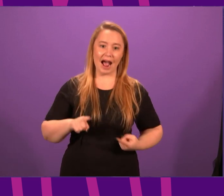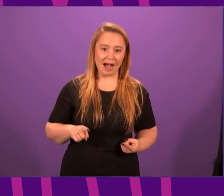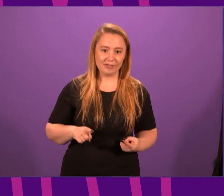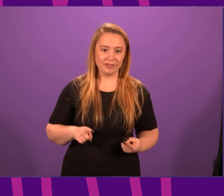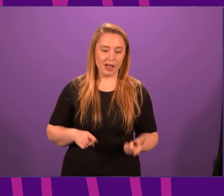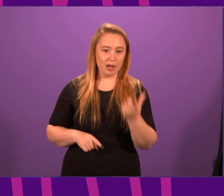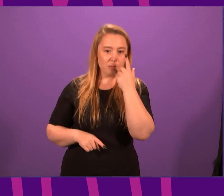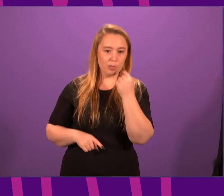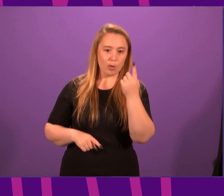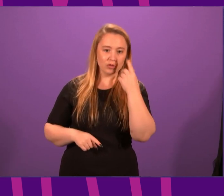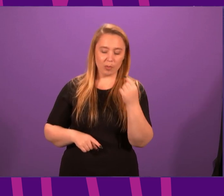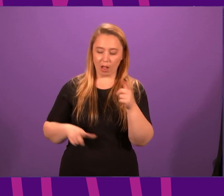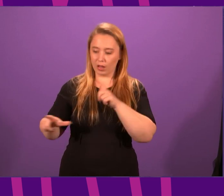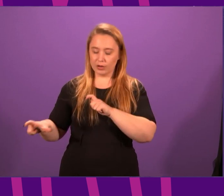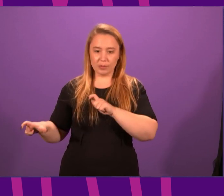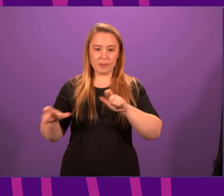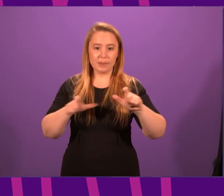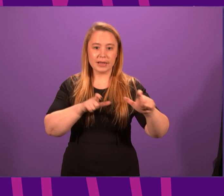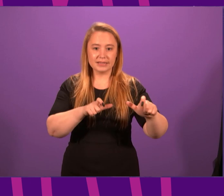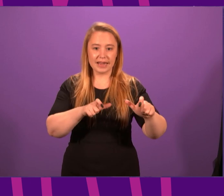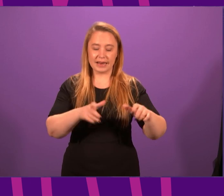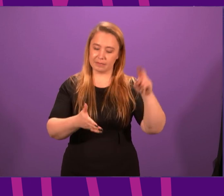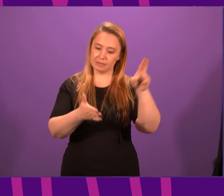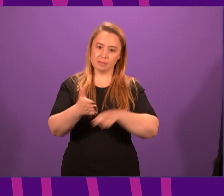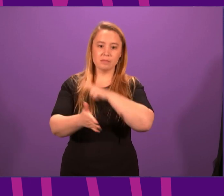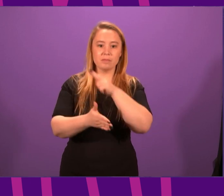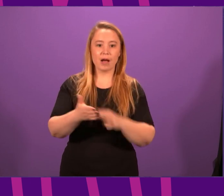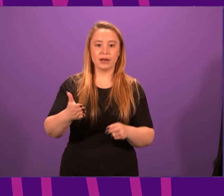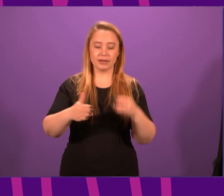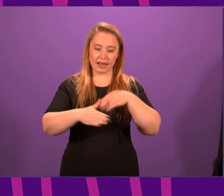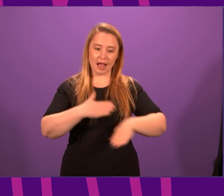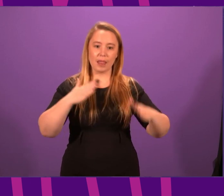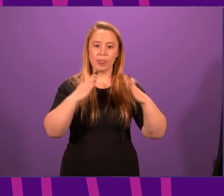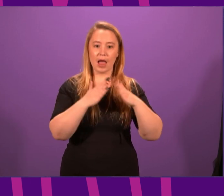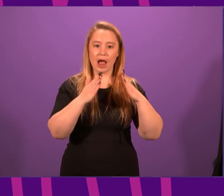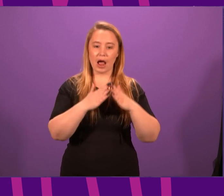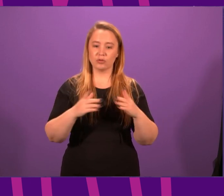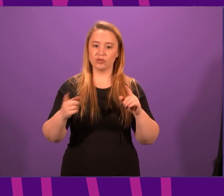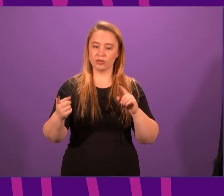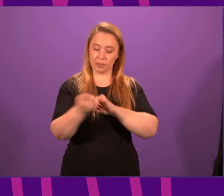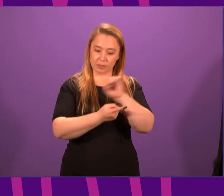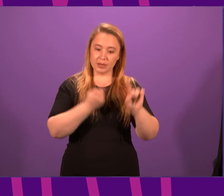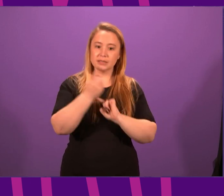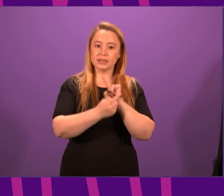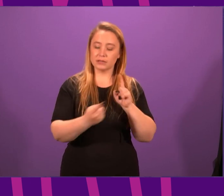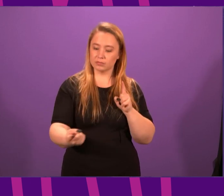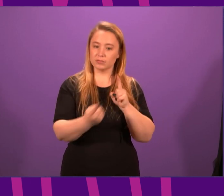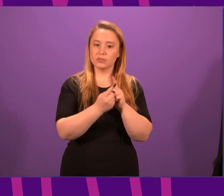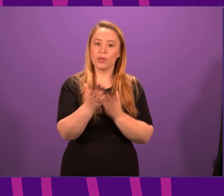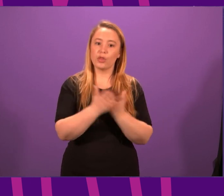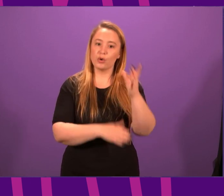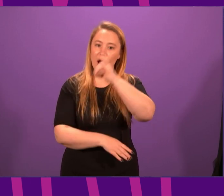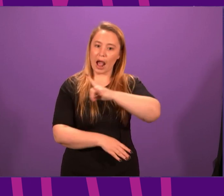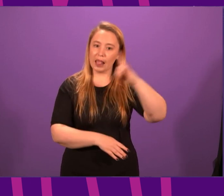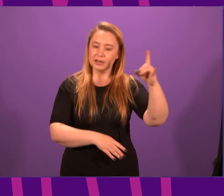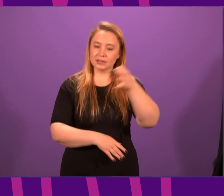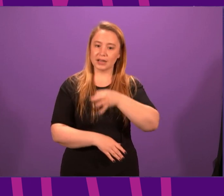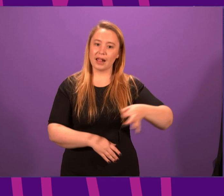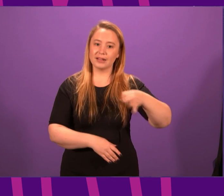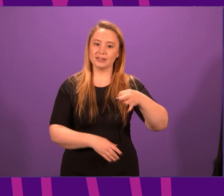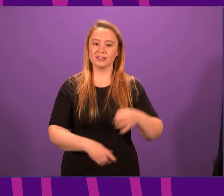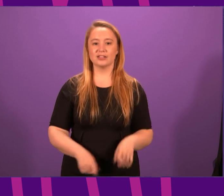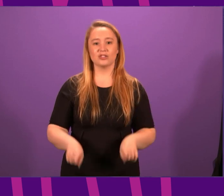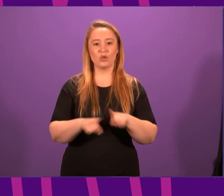with the possibility of maintaining the ban on indoor meetings in the Highlands and Islands. So